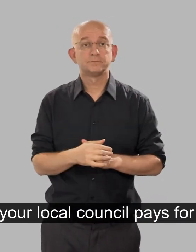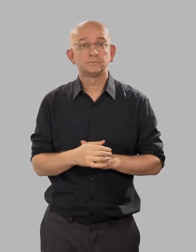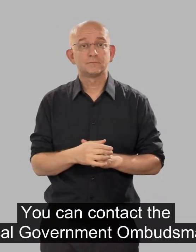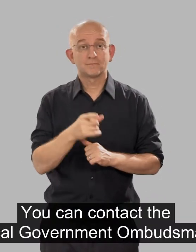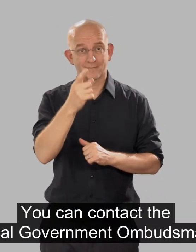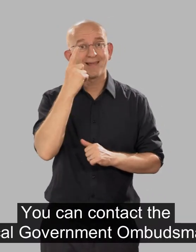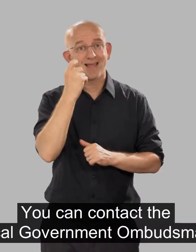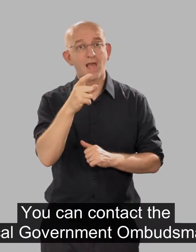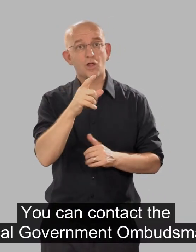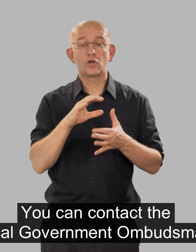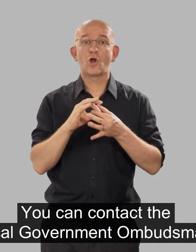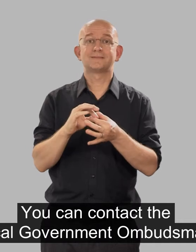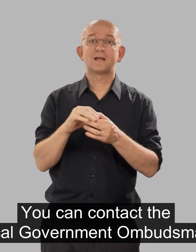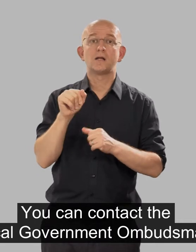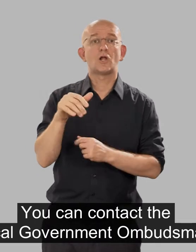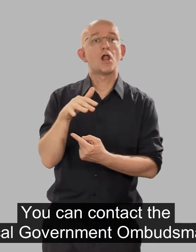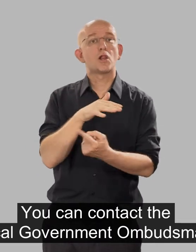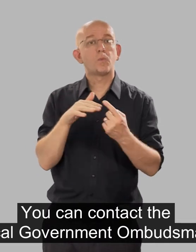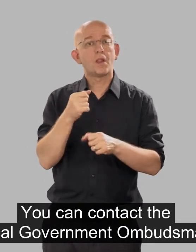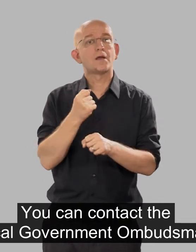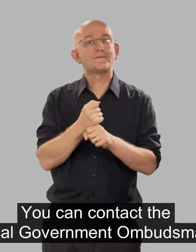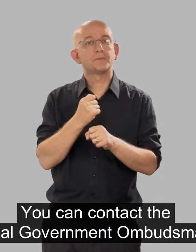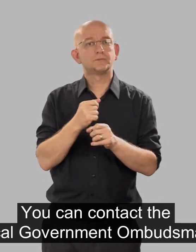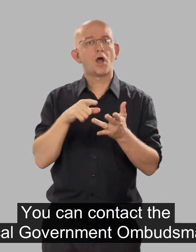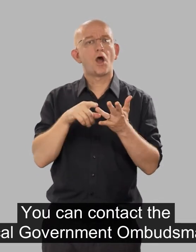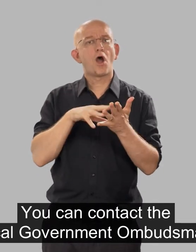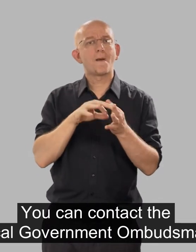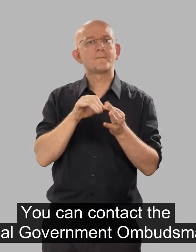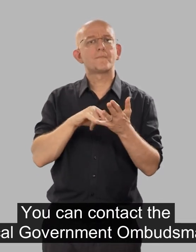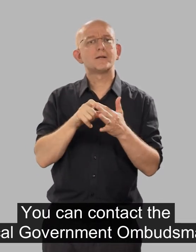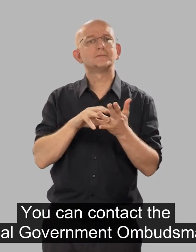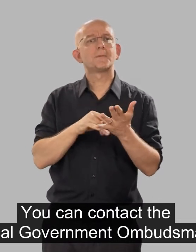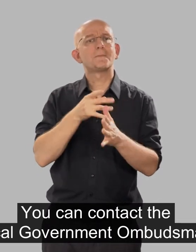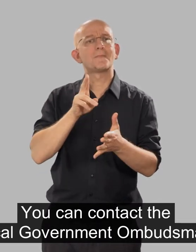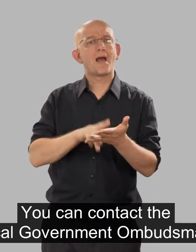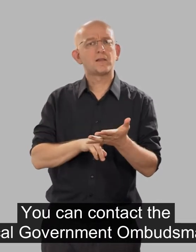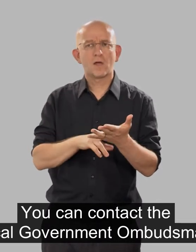it. You can contact the local government ombudsman